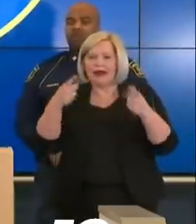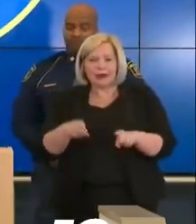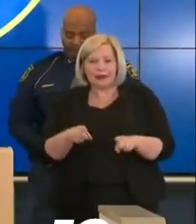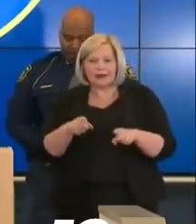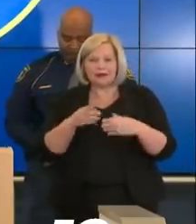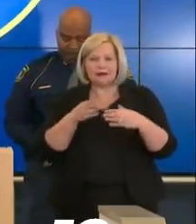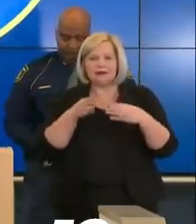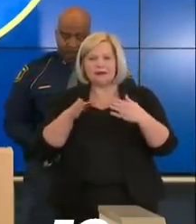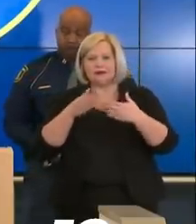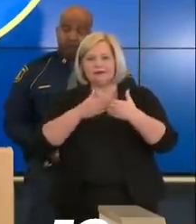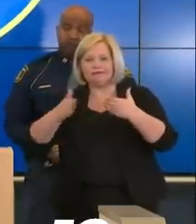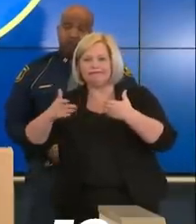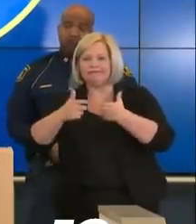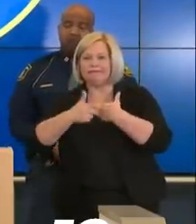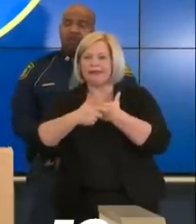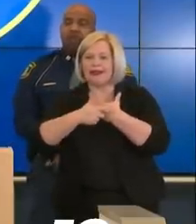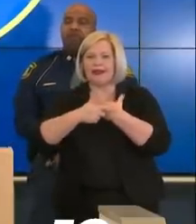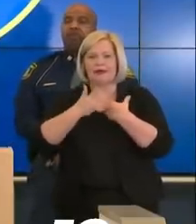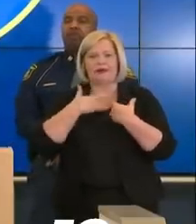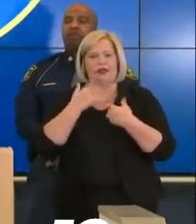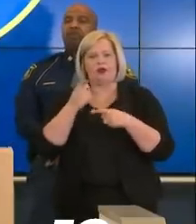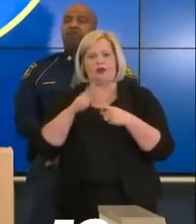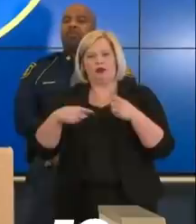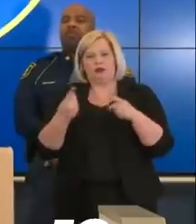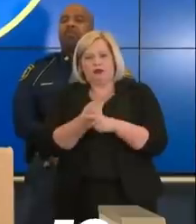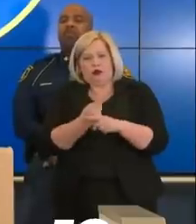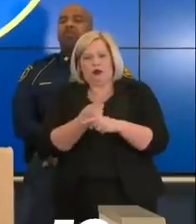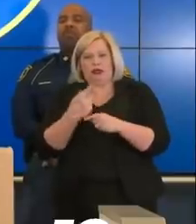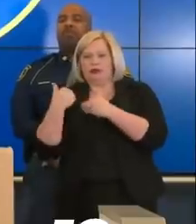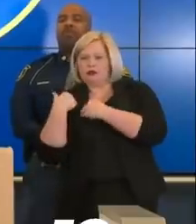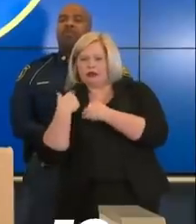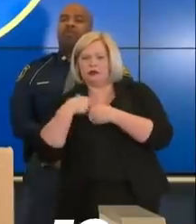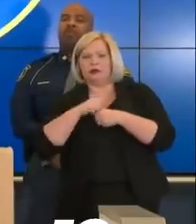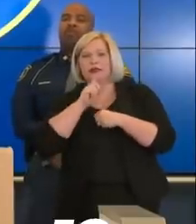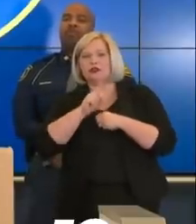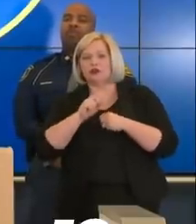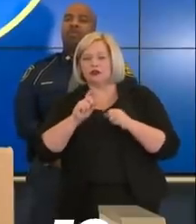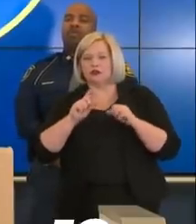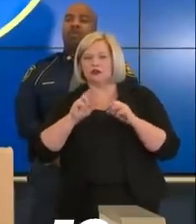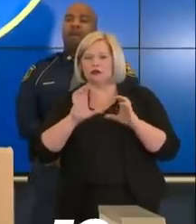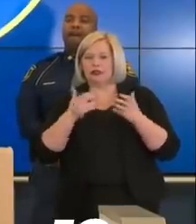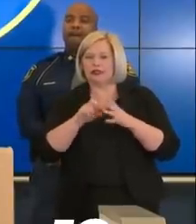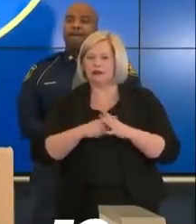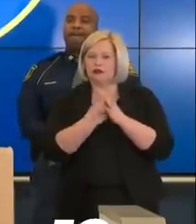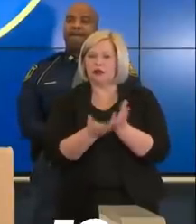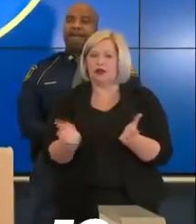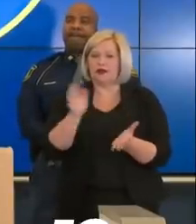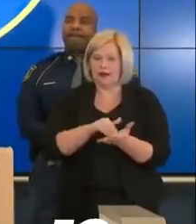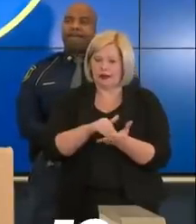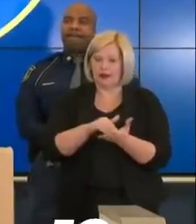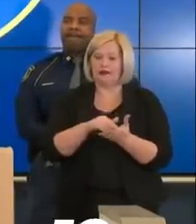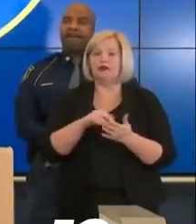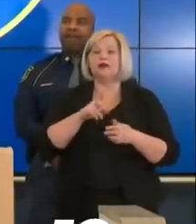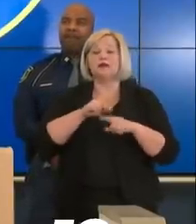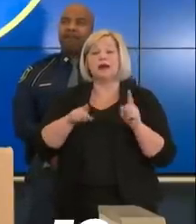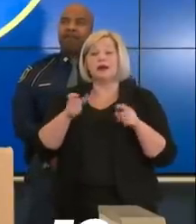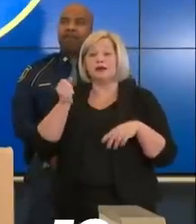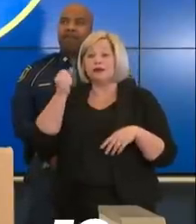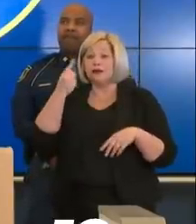is the appropriate and responsible thing in terms of starting class back up. But we did want to say